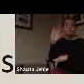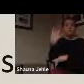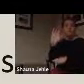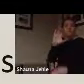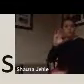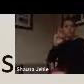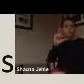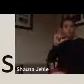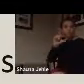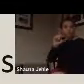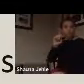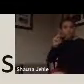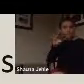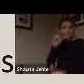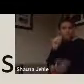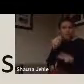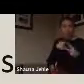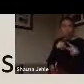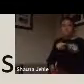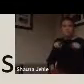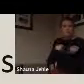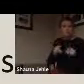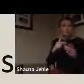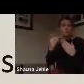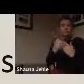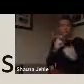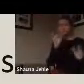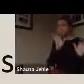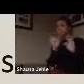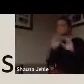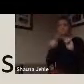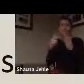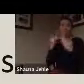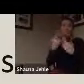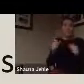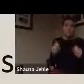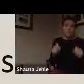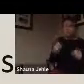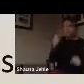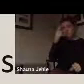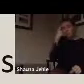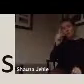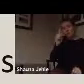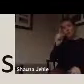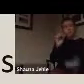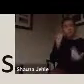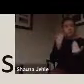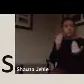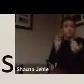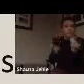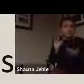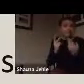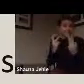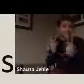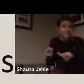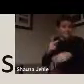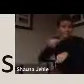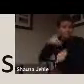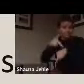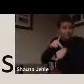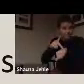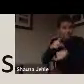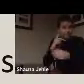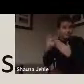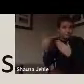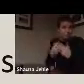looking for different projects for us to go. So we could have gone to, we almost went to a project in the Philippines, or we